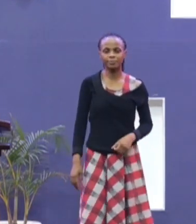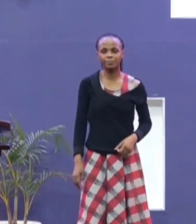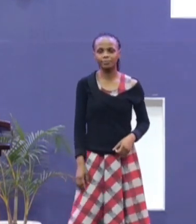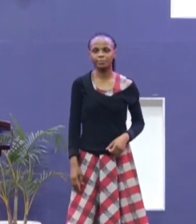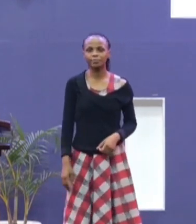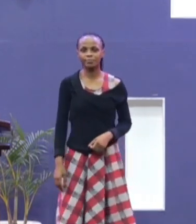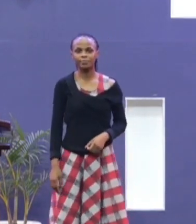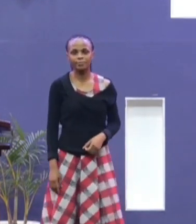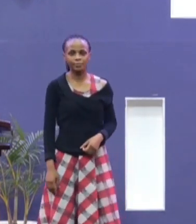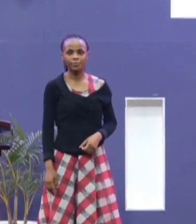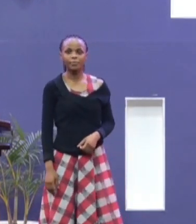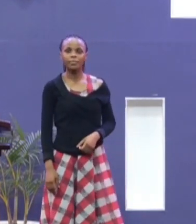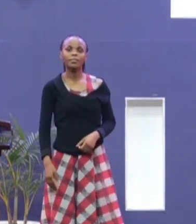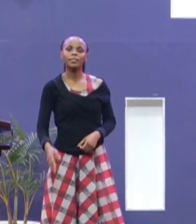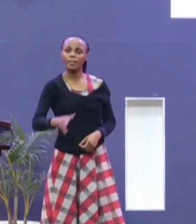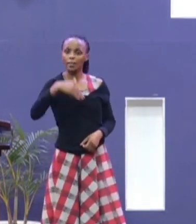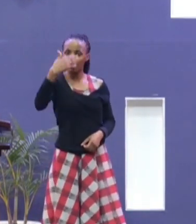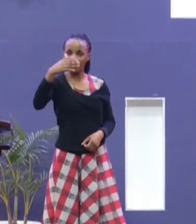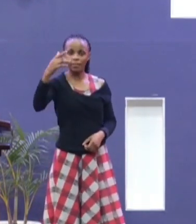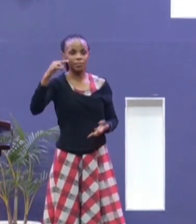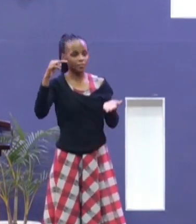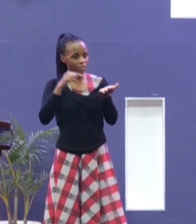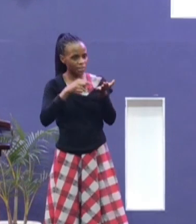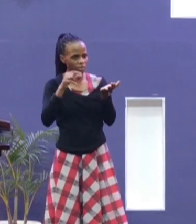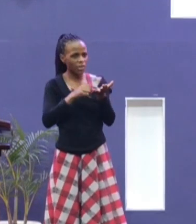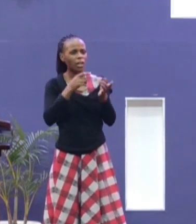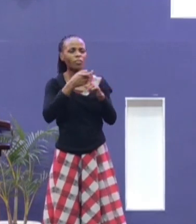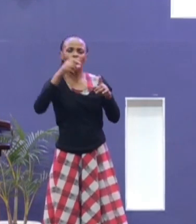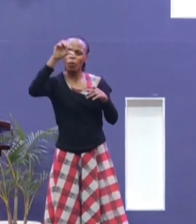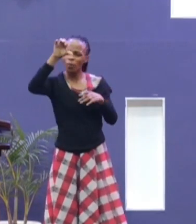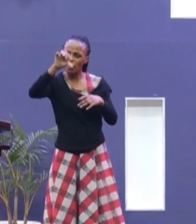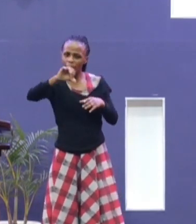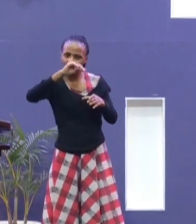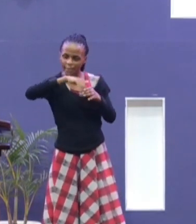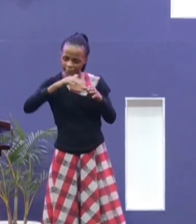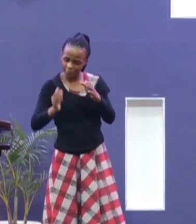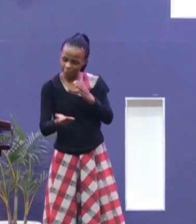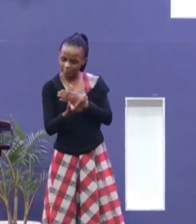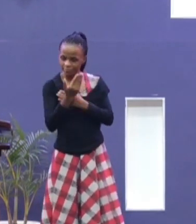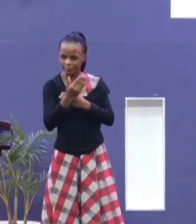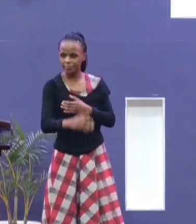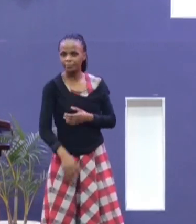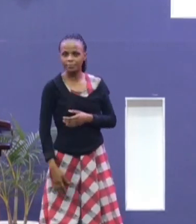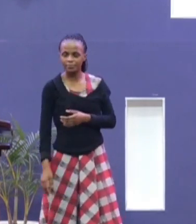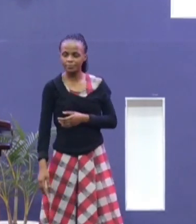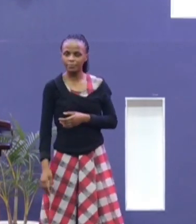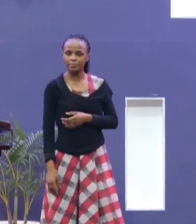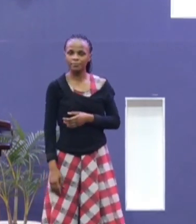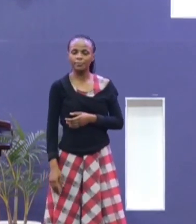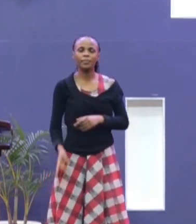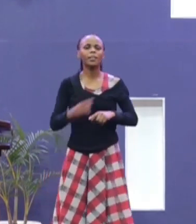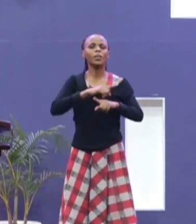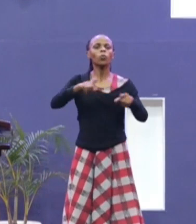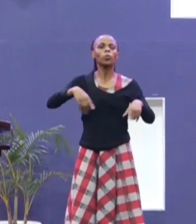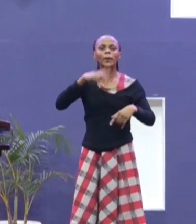wa ddembe ddala. Every Tuesday from 9 a.m. buli lwakubiri okuva ssaawa ssatu ez'okumakya, we will look at